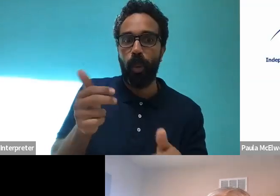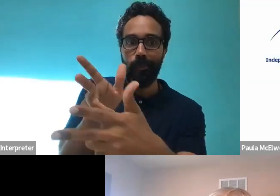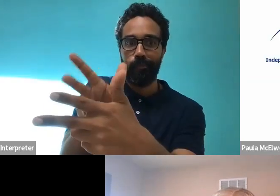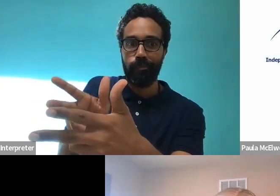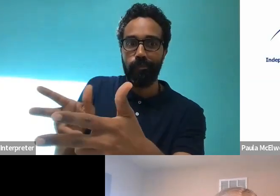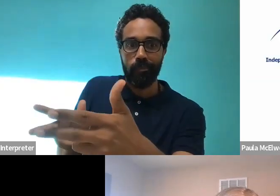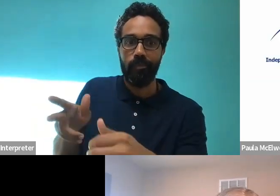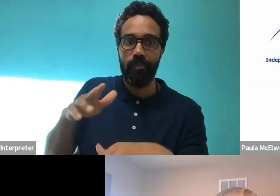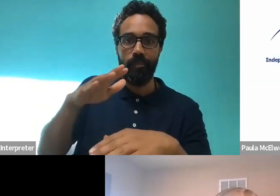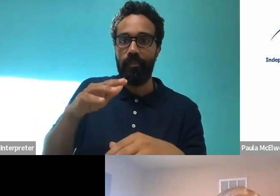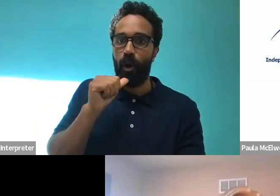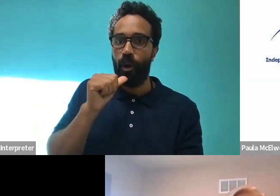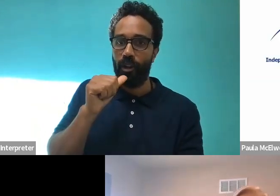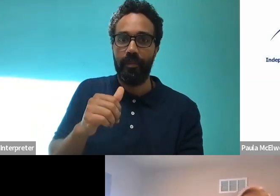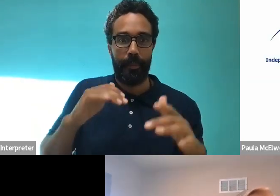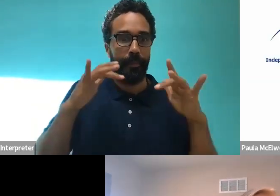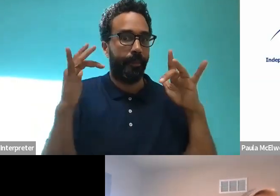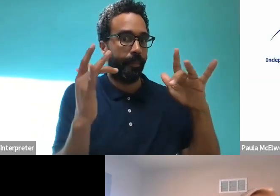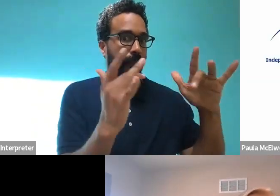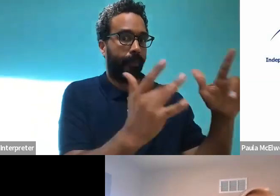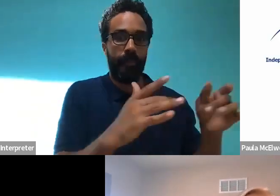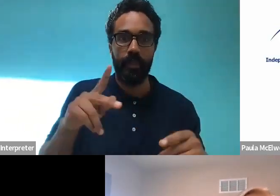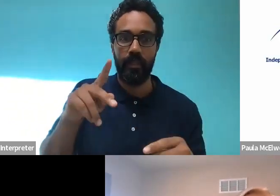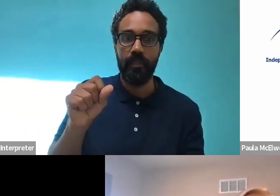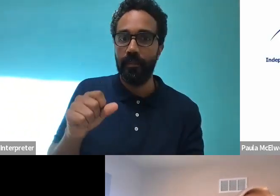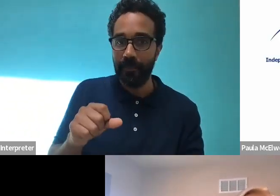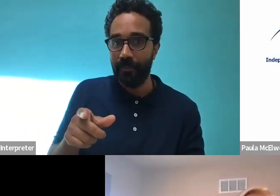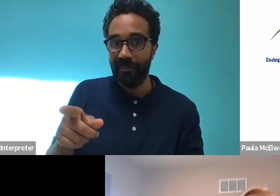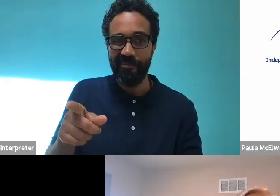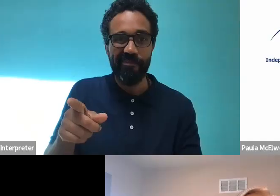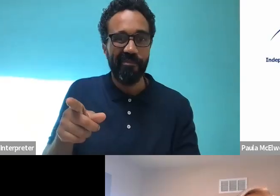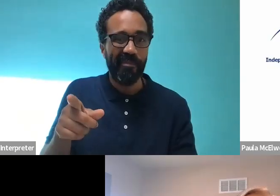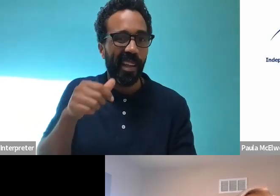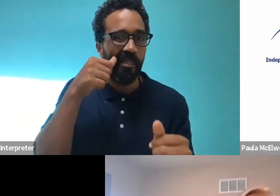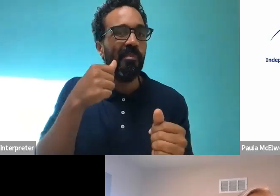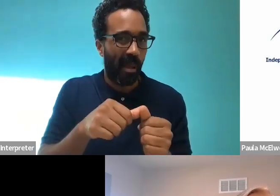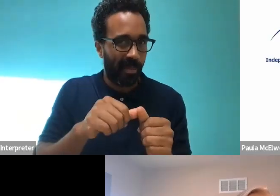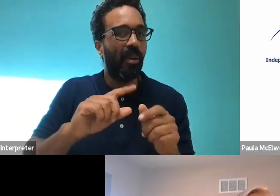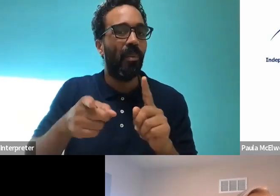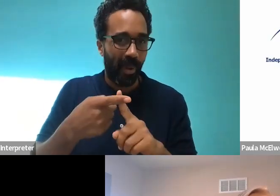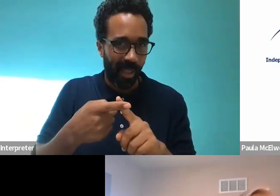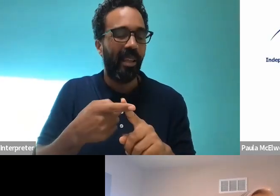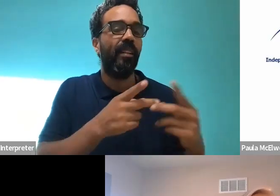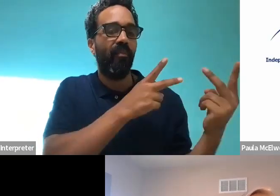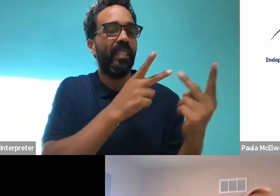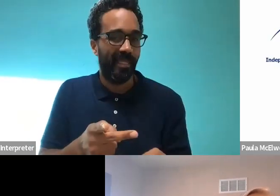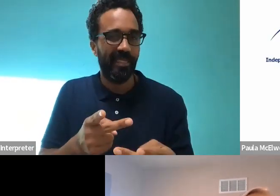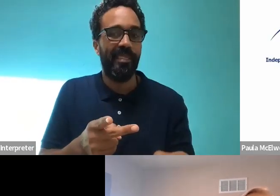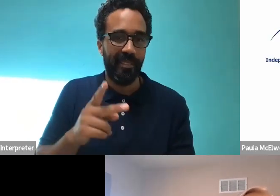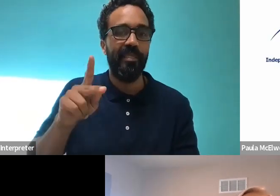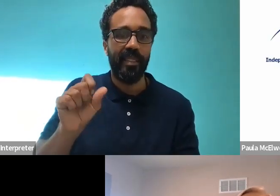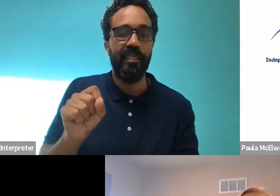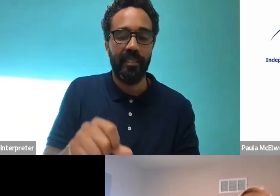Paula, I remember when they came up right to do that, and I recall